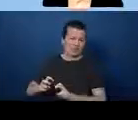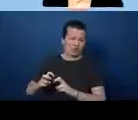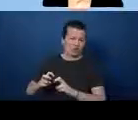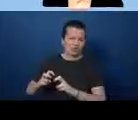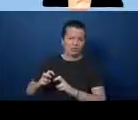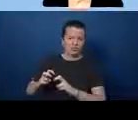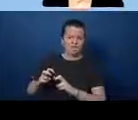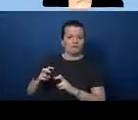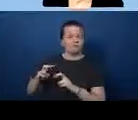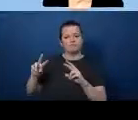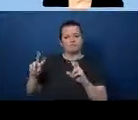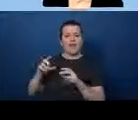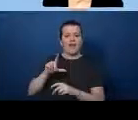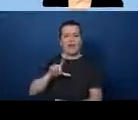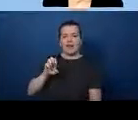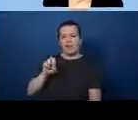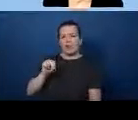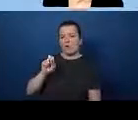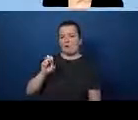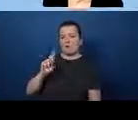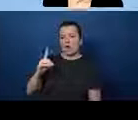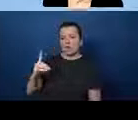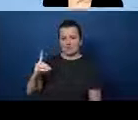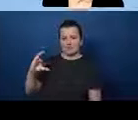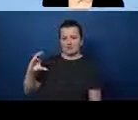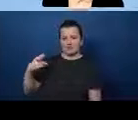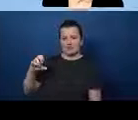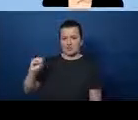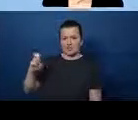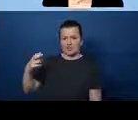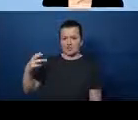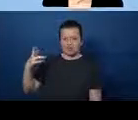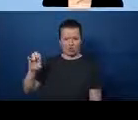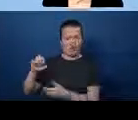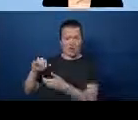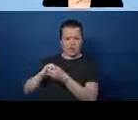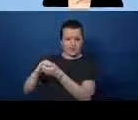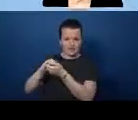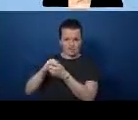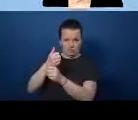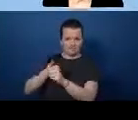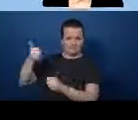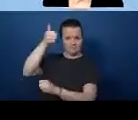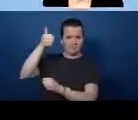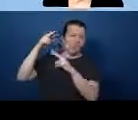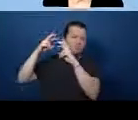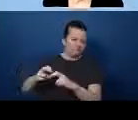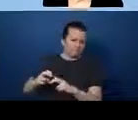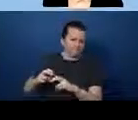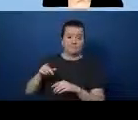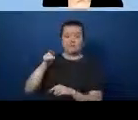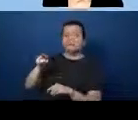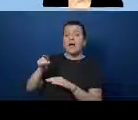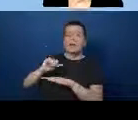disability charity Leonard Shisher, based in the UK. And Mark has expertise with